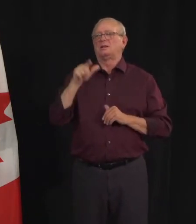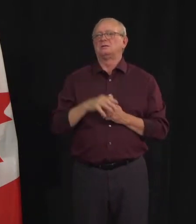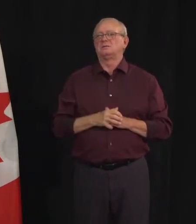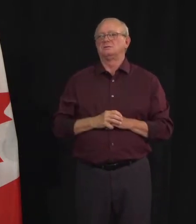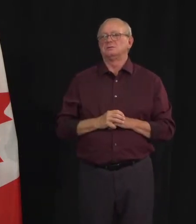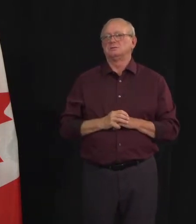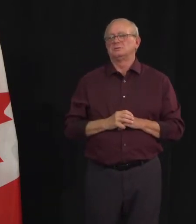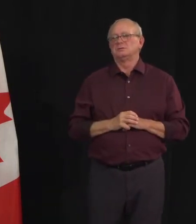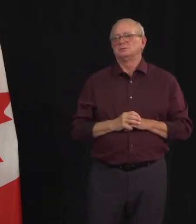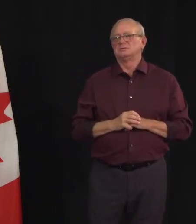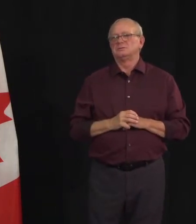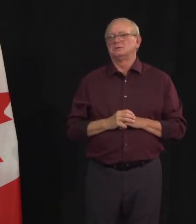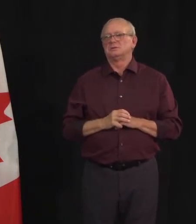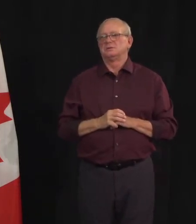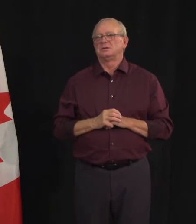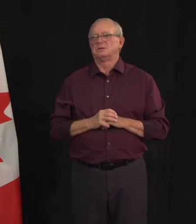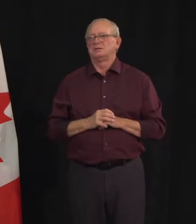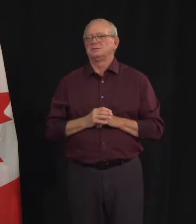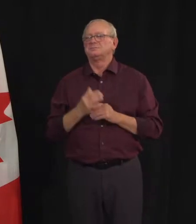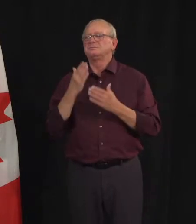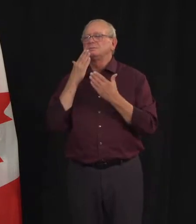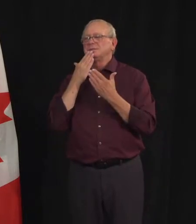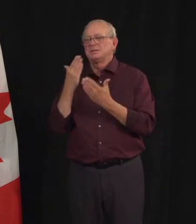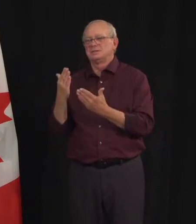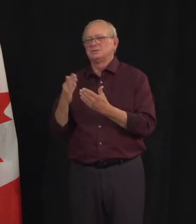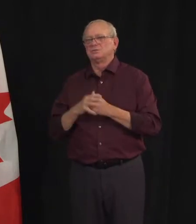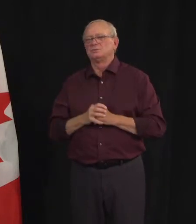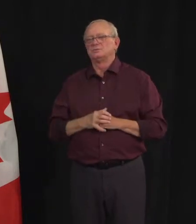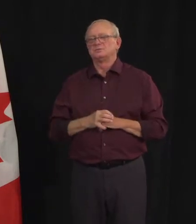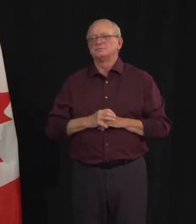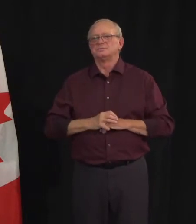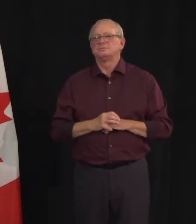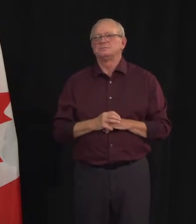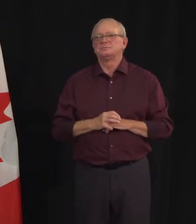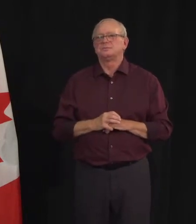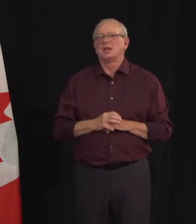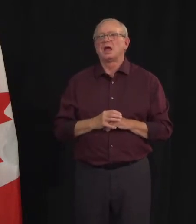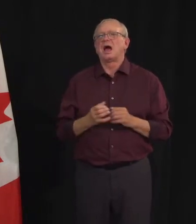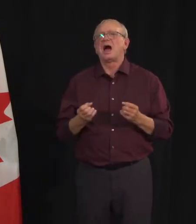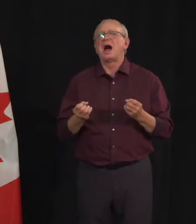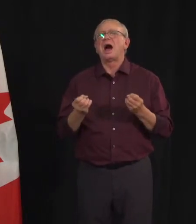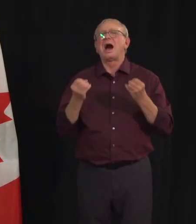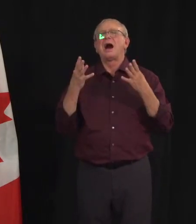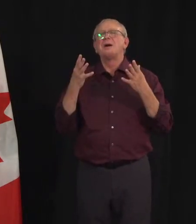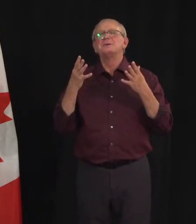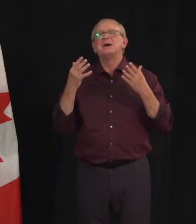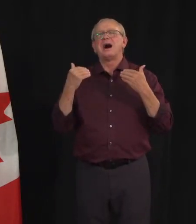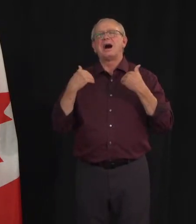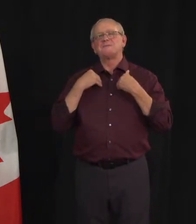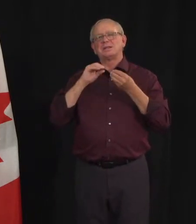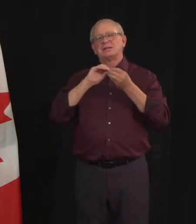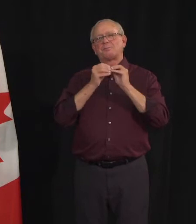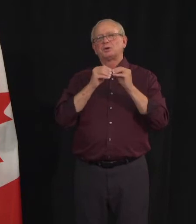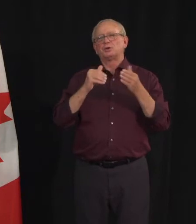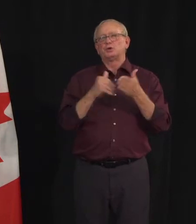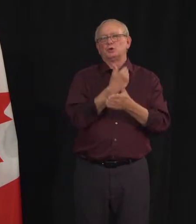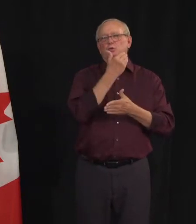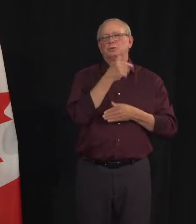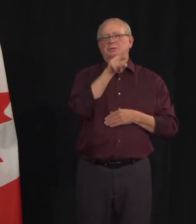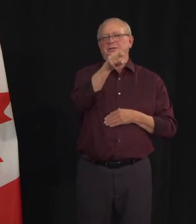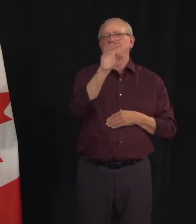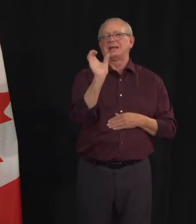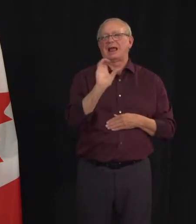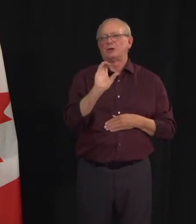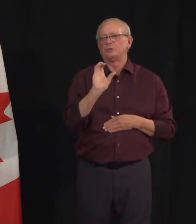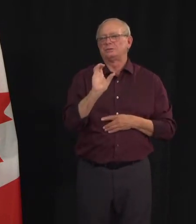was perfect. Thanks very much, Dr. Hinshaw. Taking a look at the number of new COVID cases we have in Calgary, what are you able to tell, if